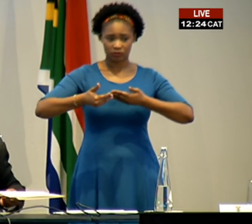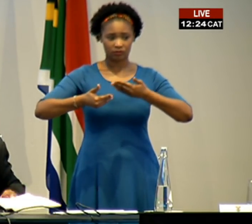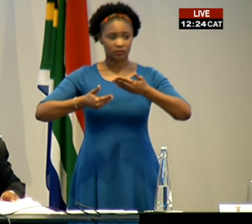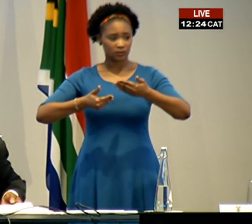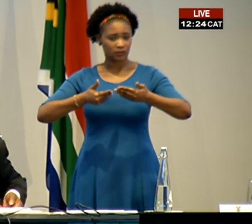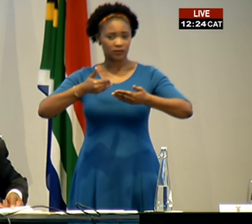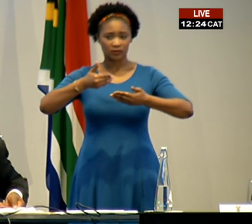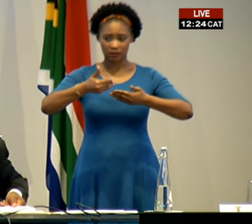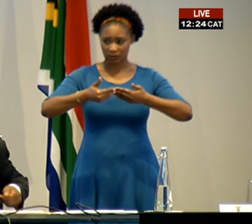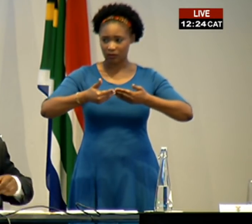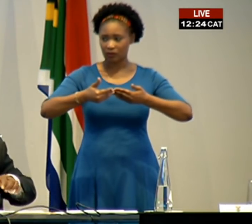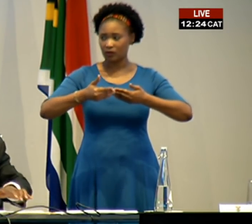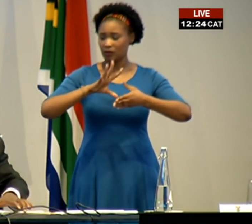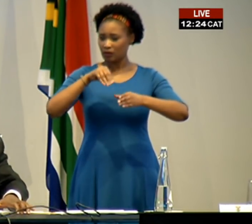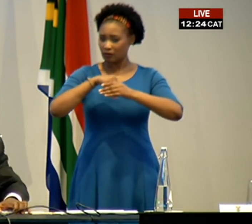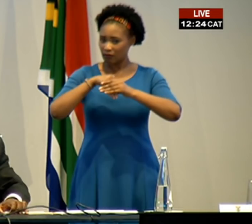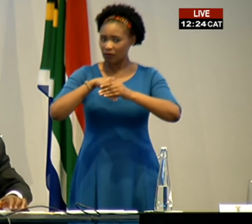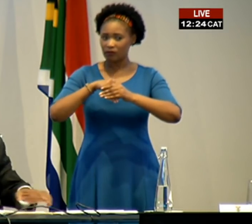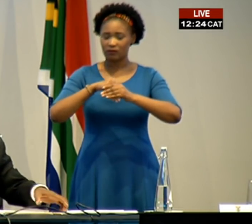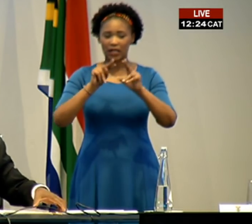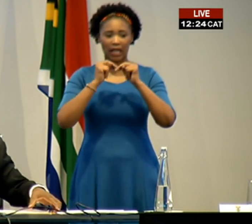of our nation, our people,